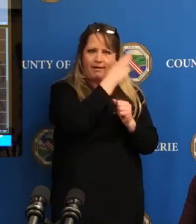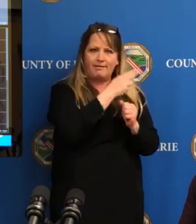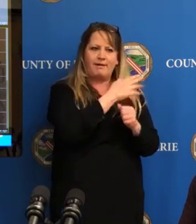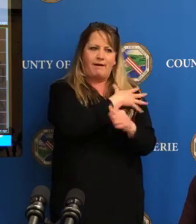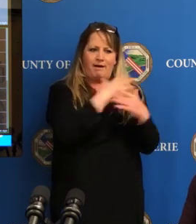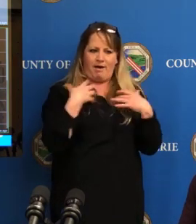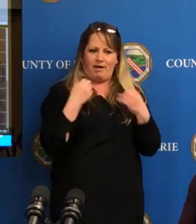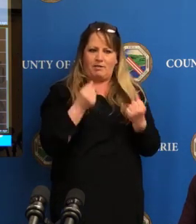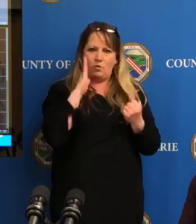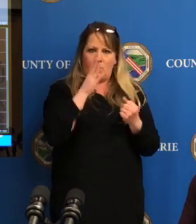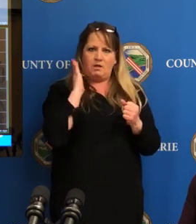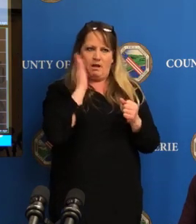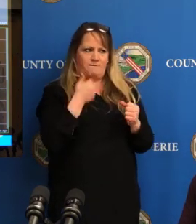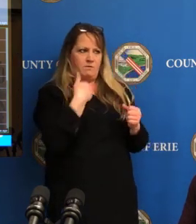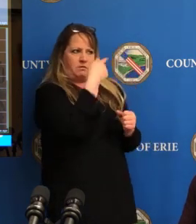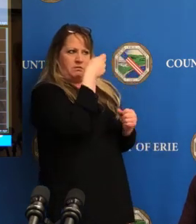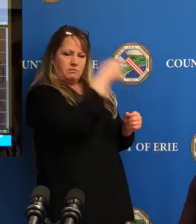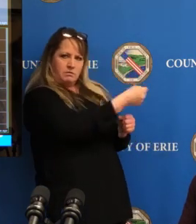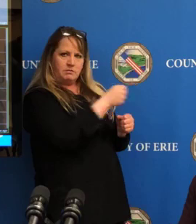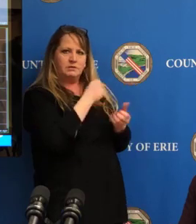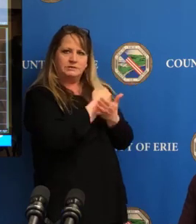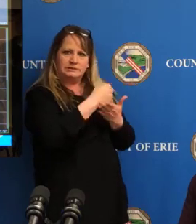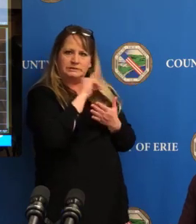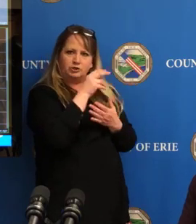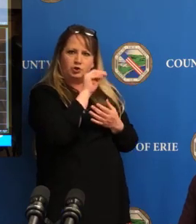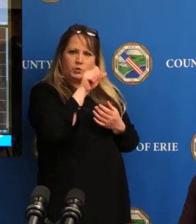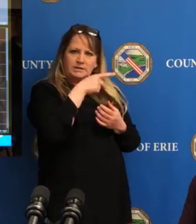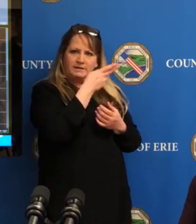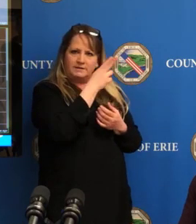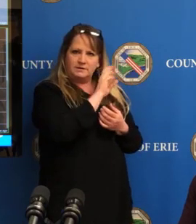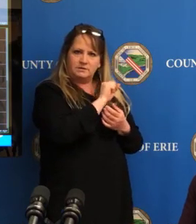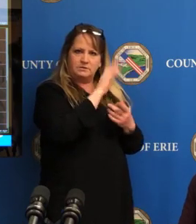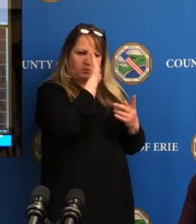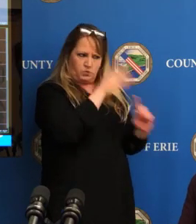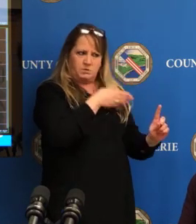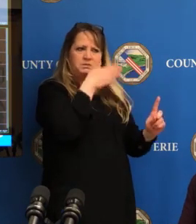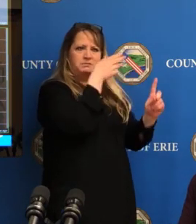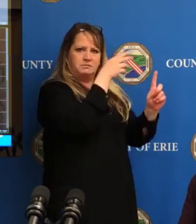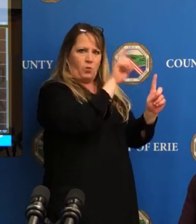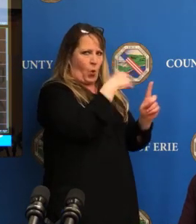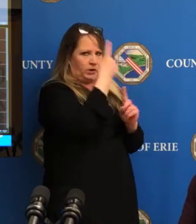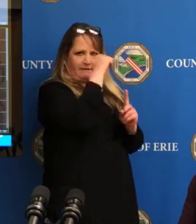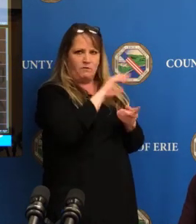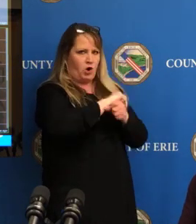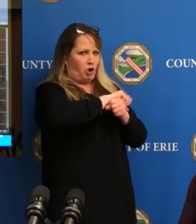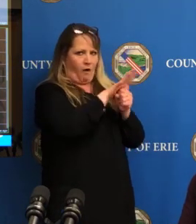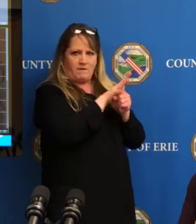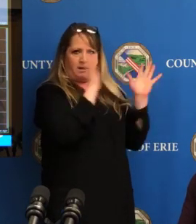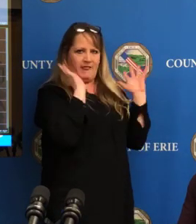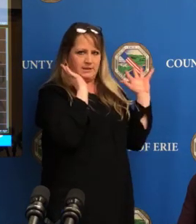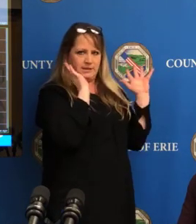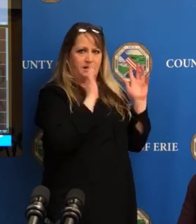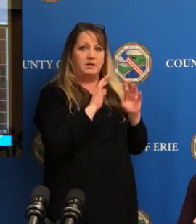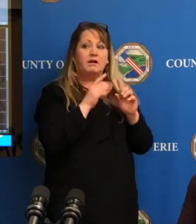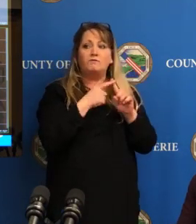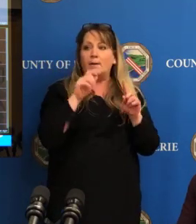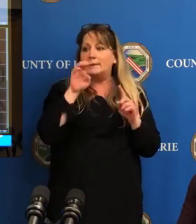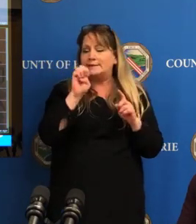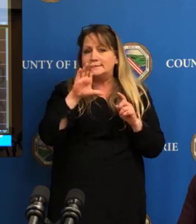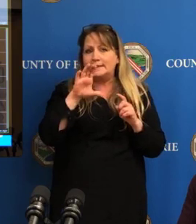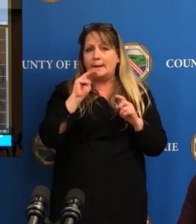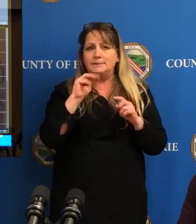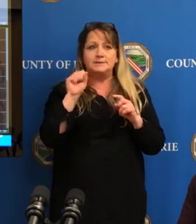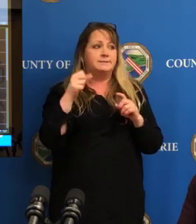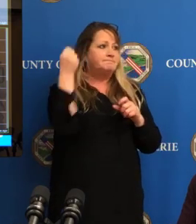designated hospital for a very high acuity care for COVID positive patients. So they're going to accept patients from ECMC. They're going to